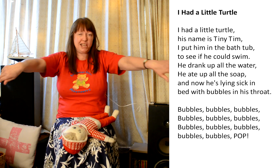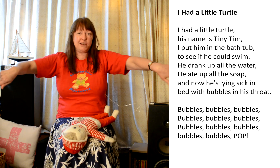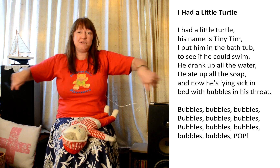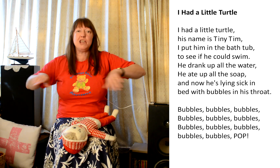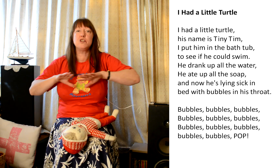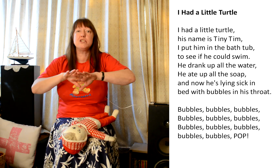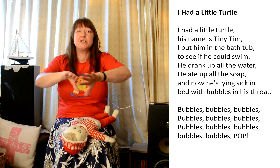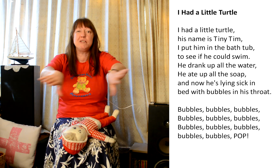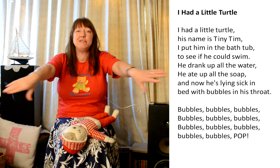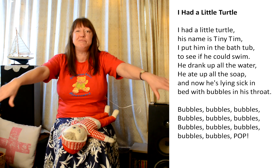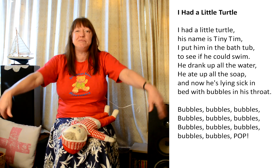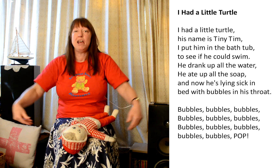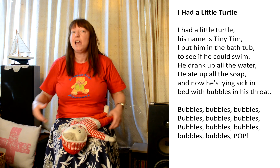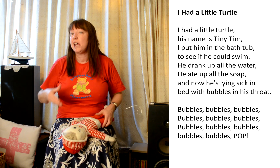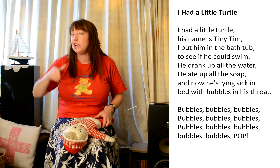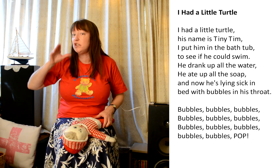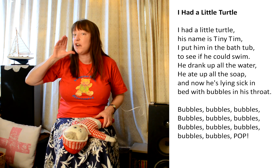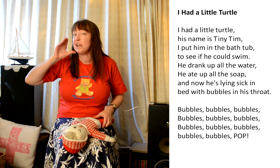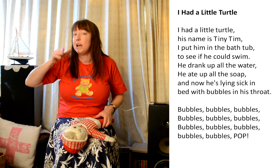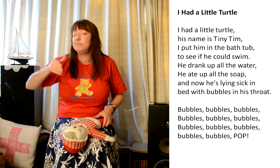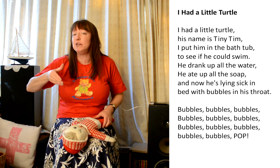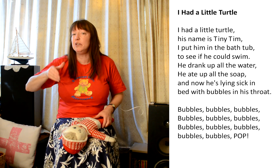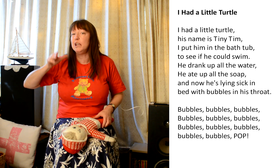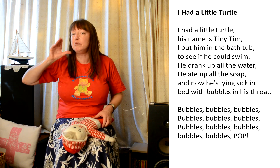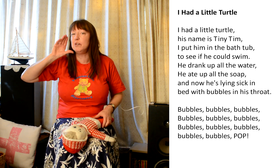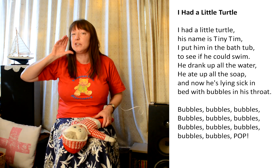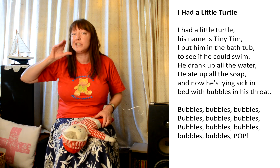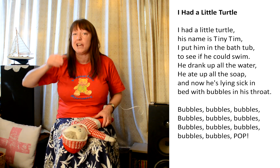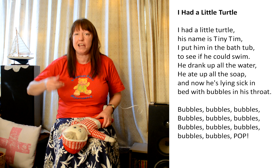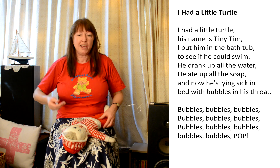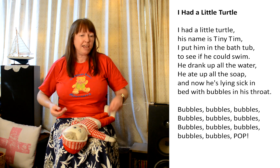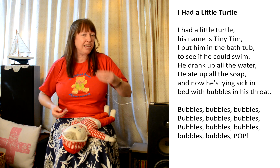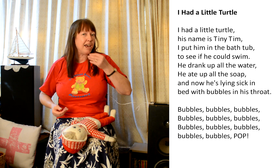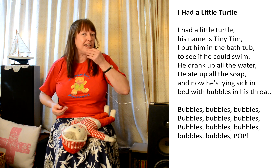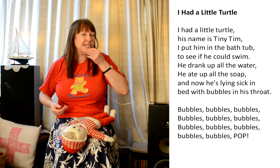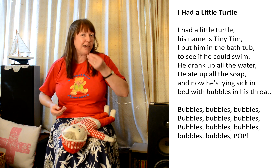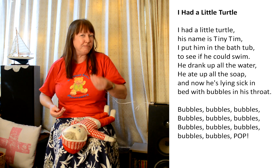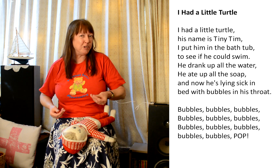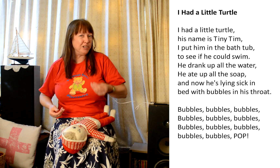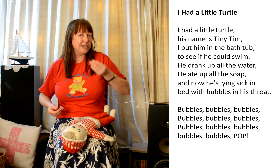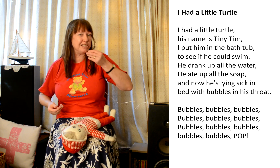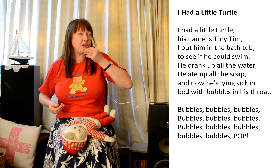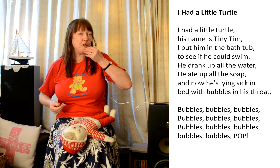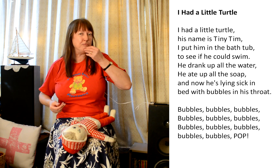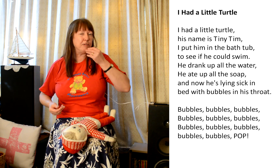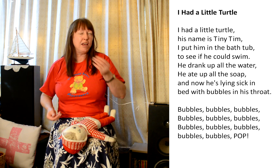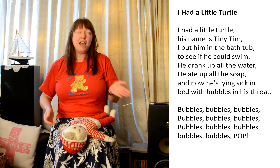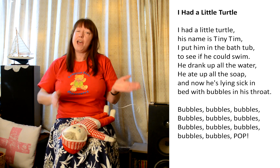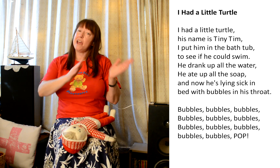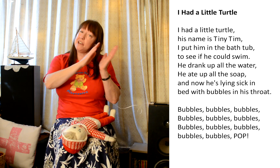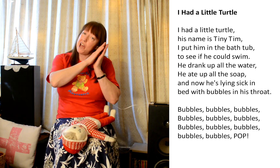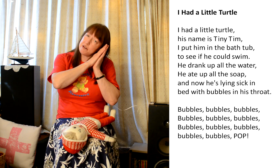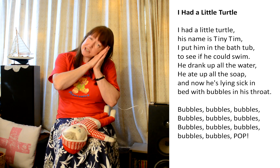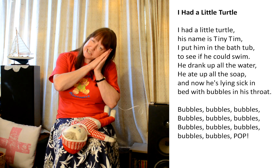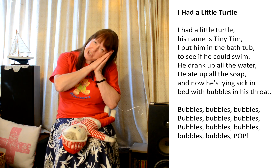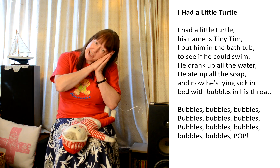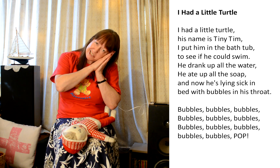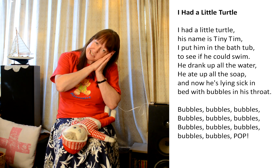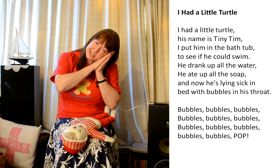if he could swim. He drank up all the water, he ate up all the soap, and now he's lying sick